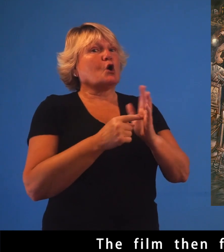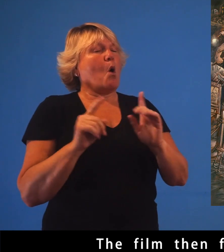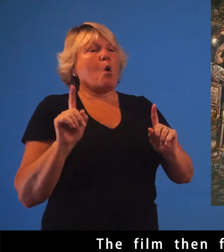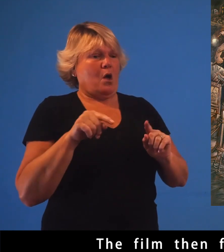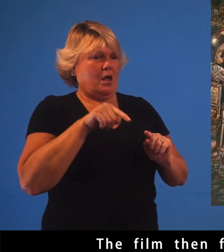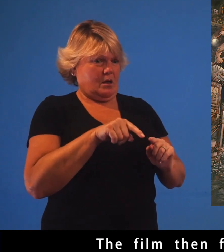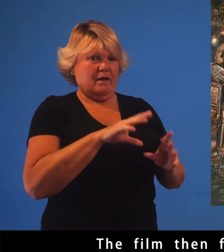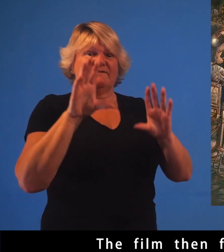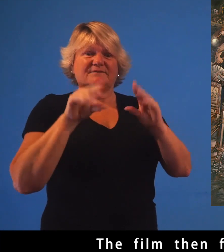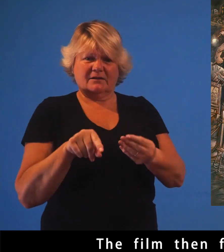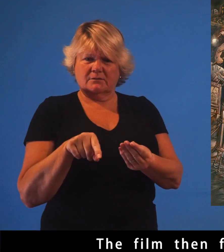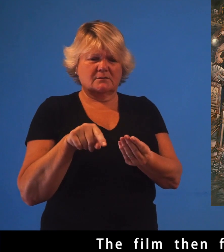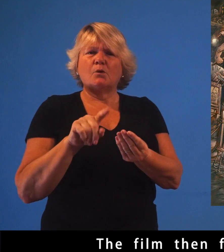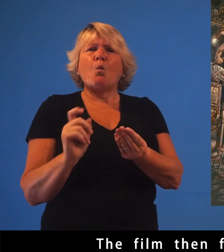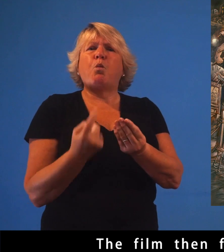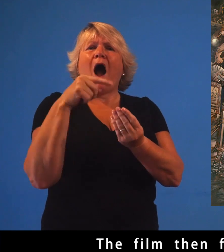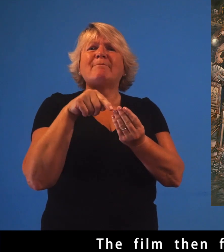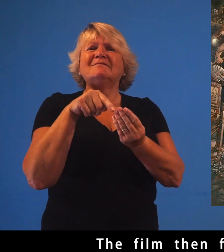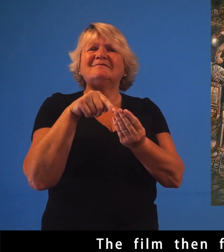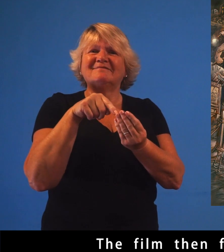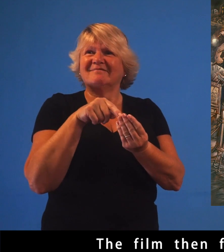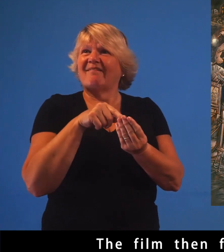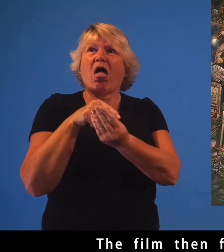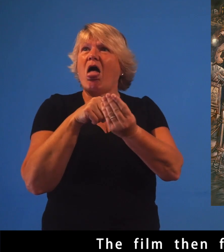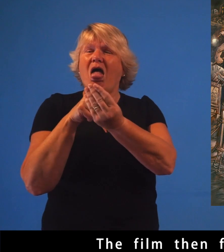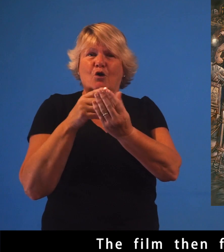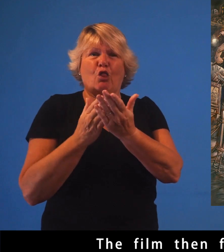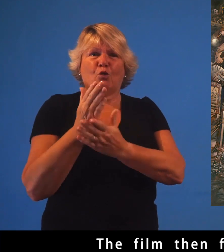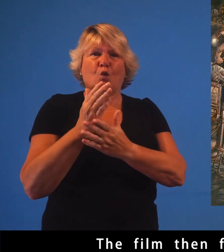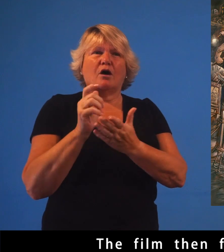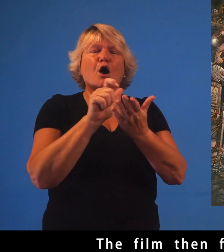The film then followed its journey through the commercial art world.